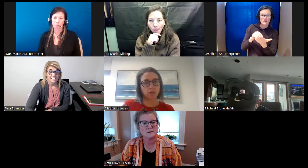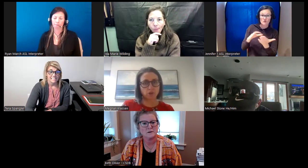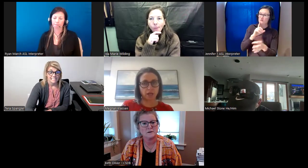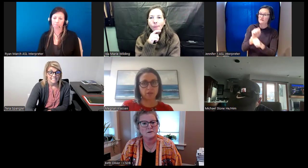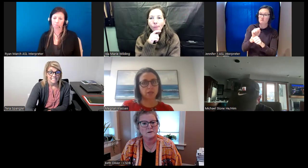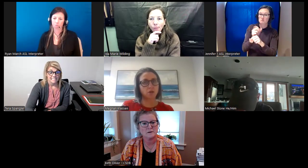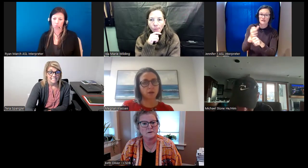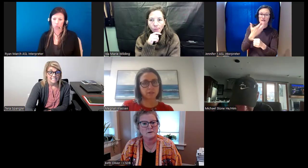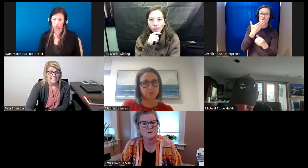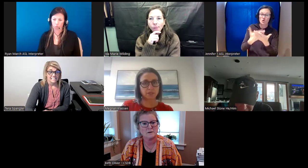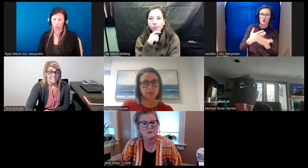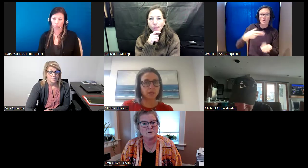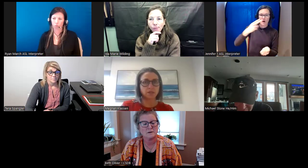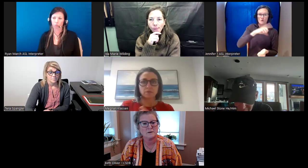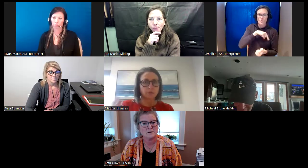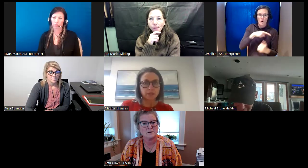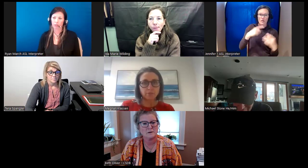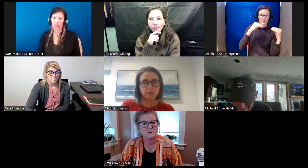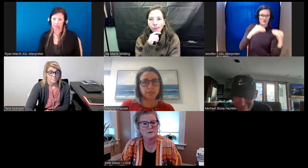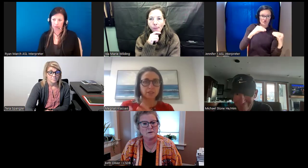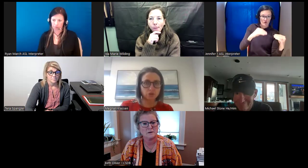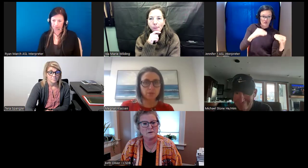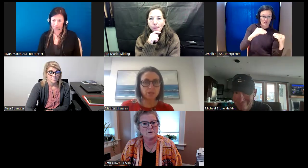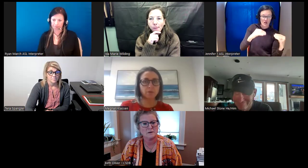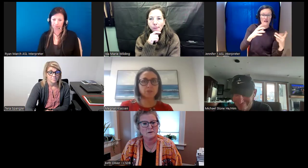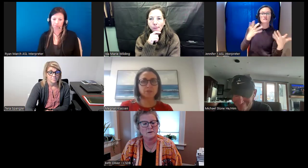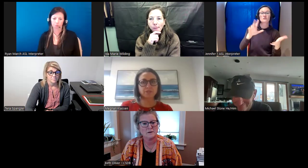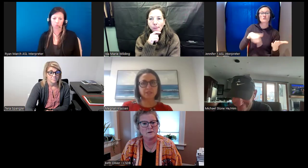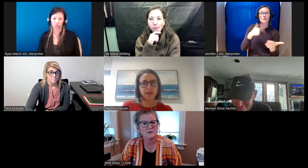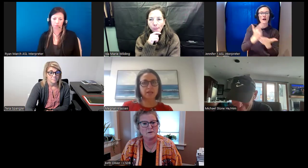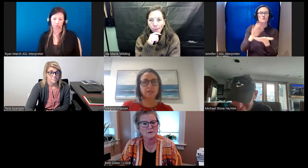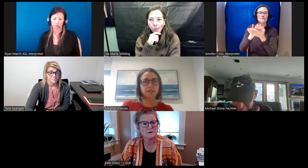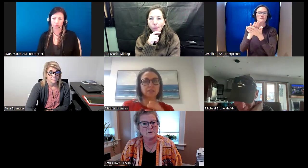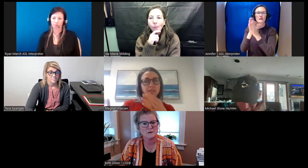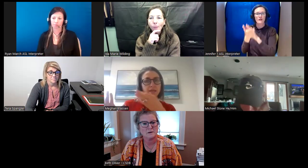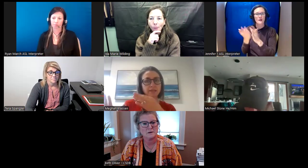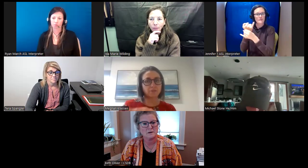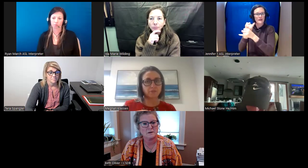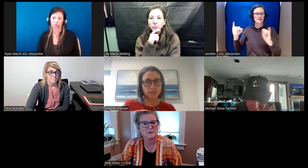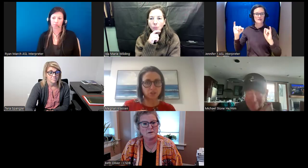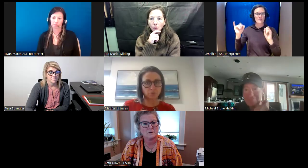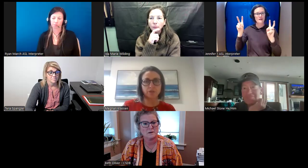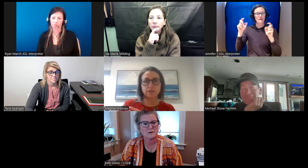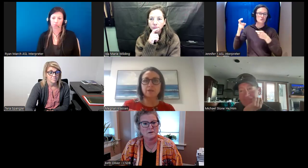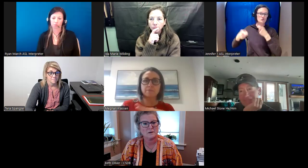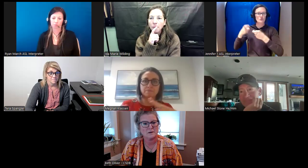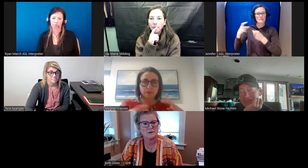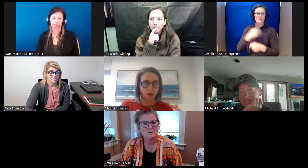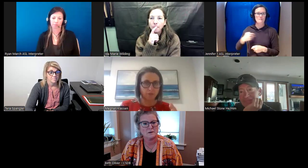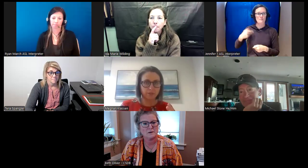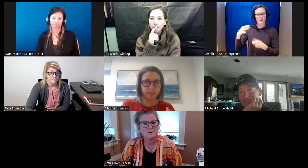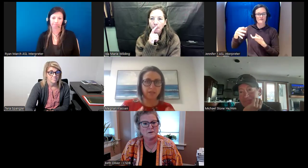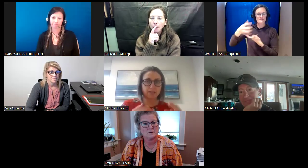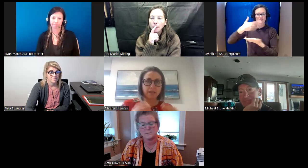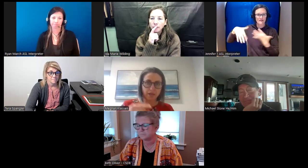they graduate and they can go on to be independent contributing members of society, that it's less of a financial burden